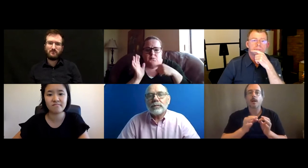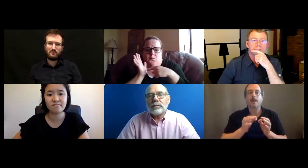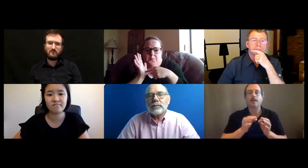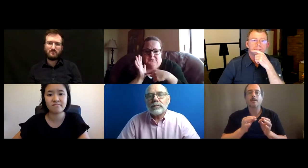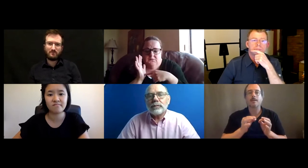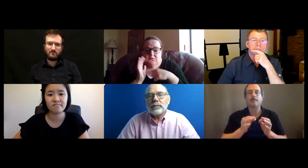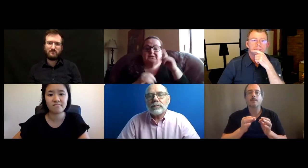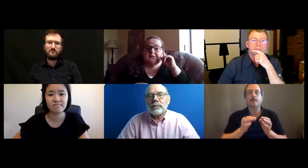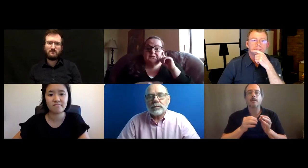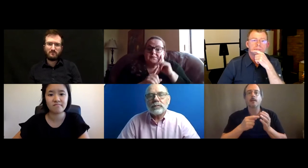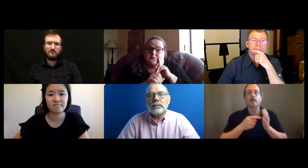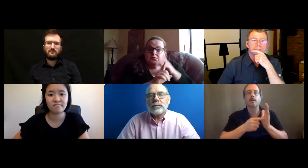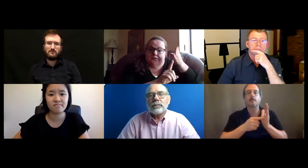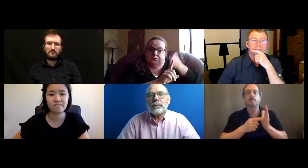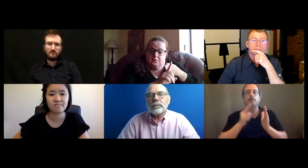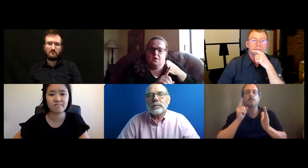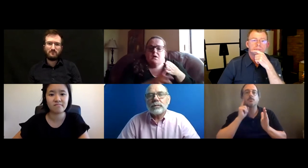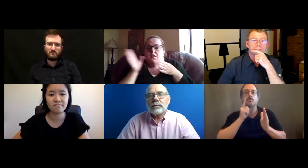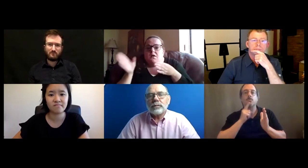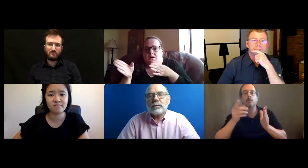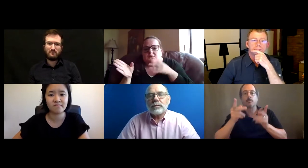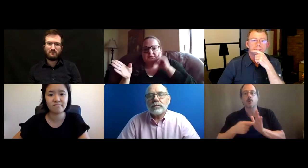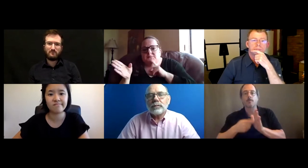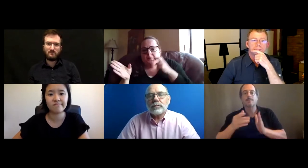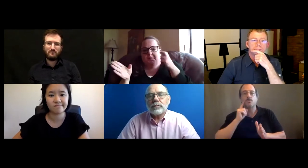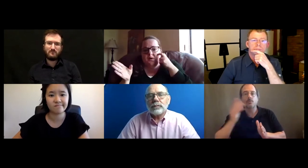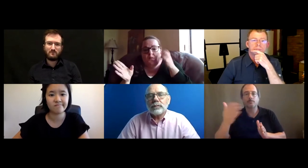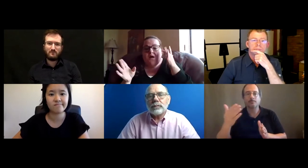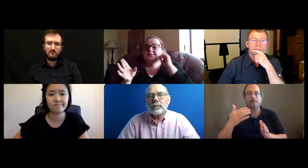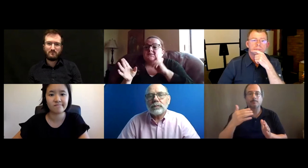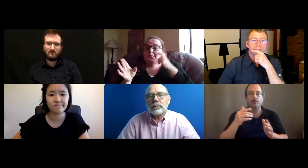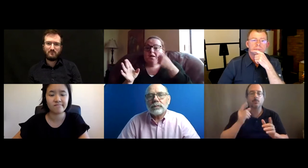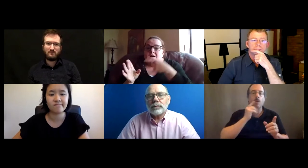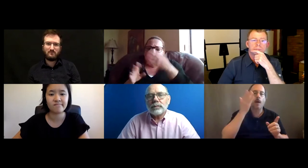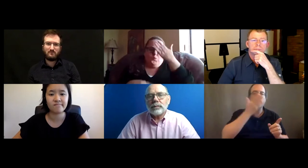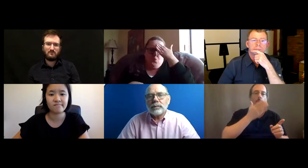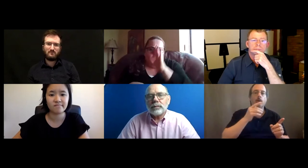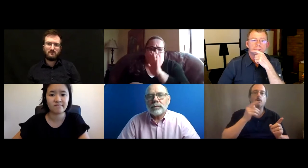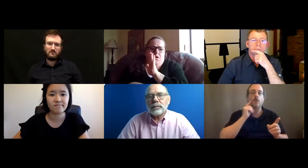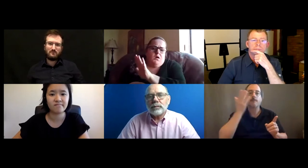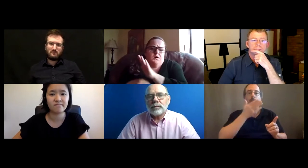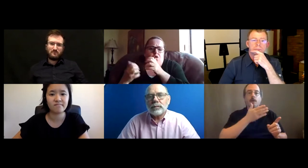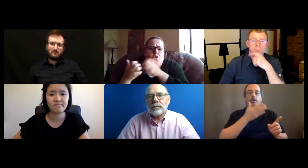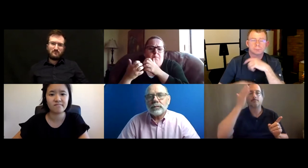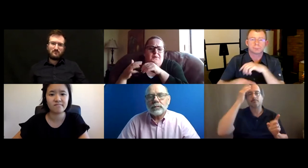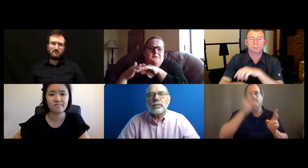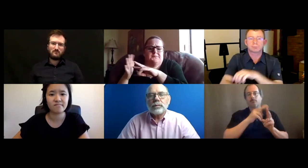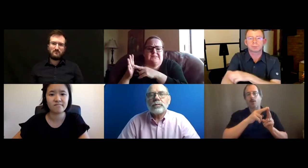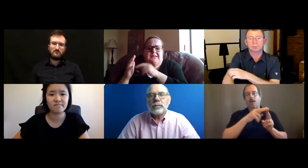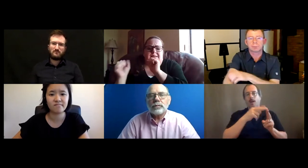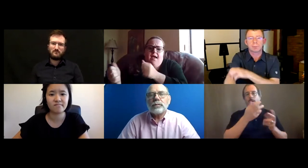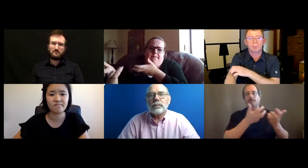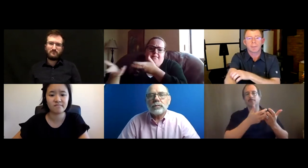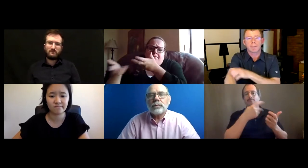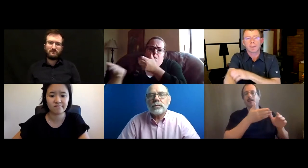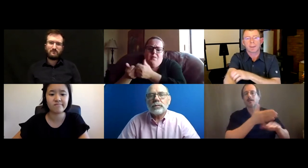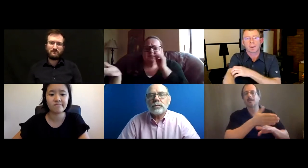I feel it's really important to have deaf and deafblind representation because they